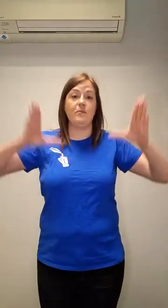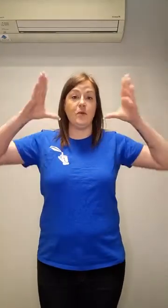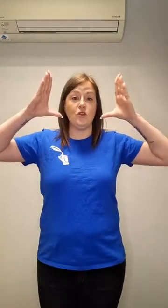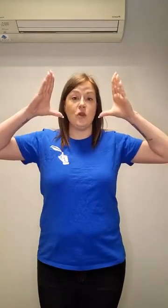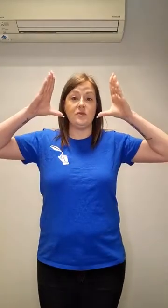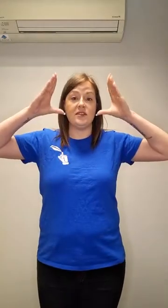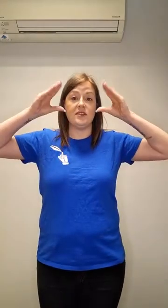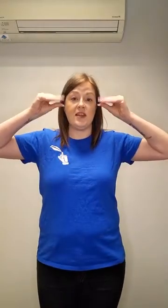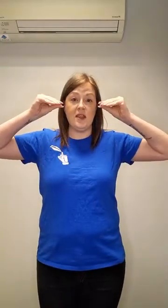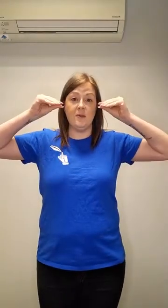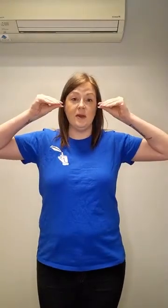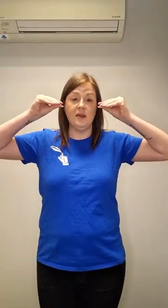But you go to sleep